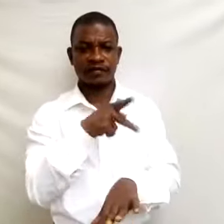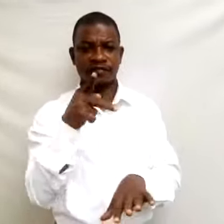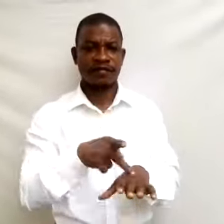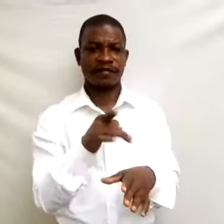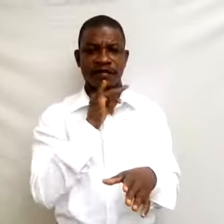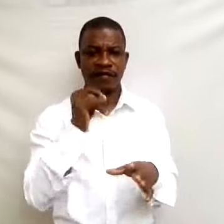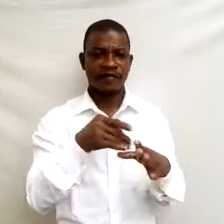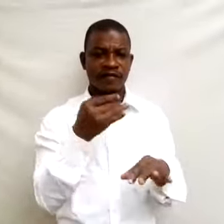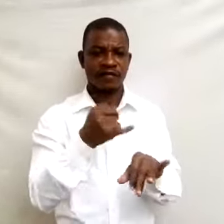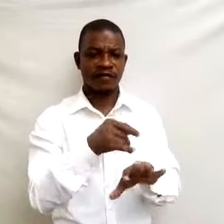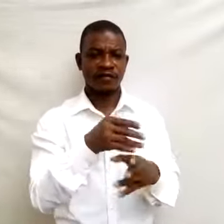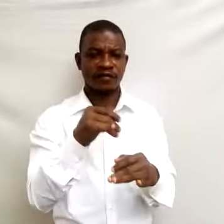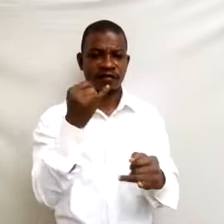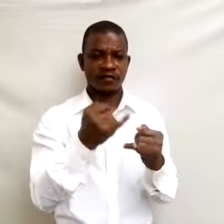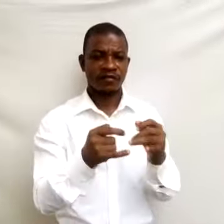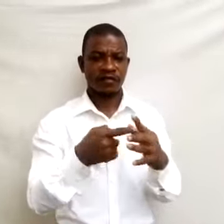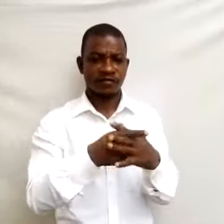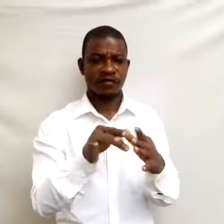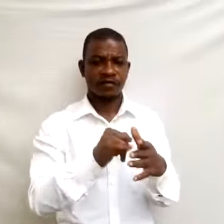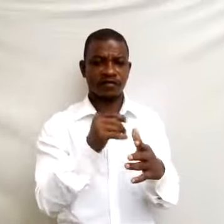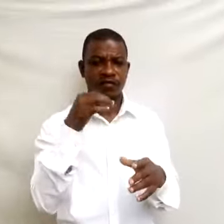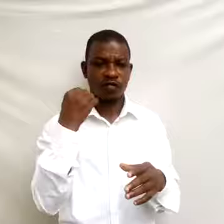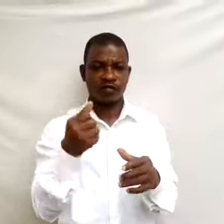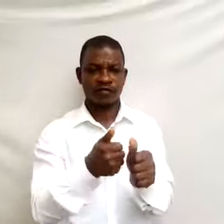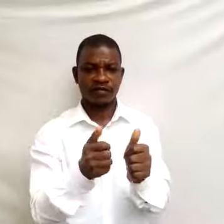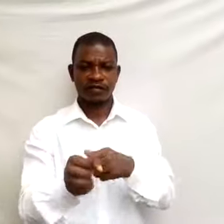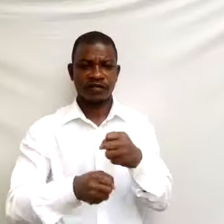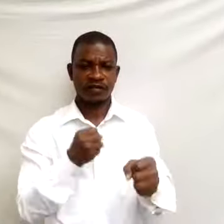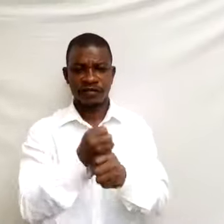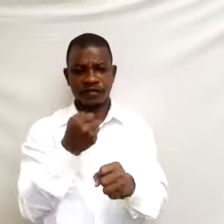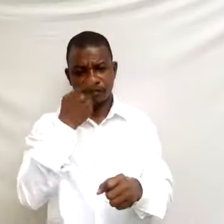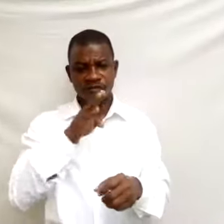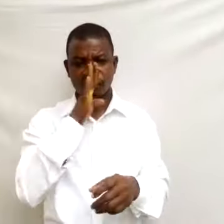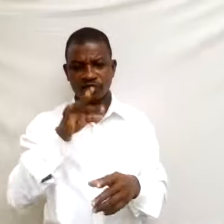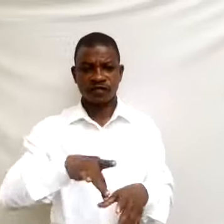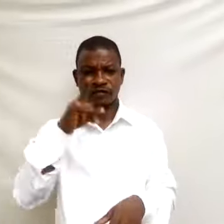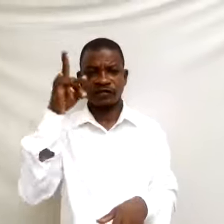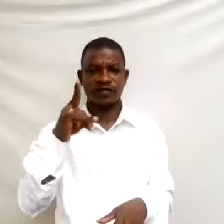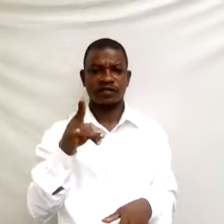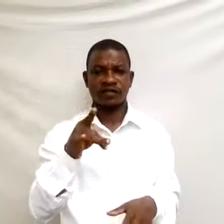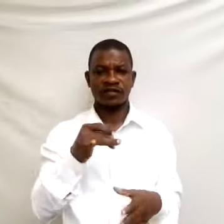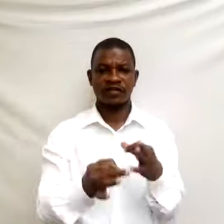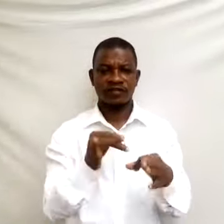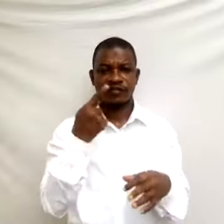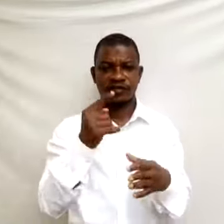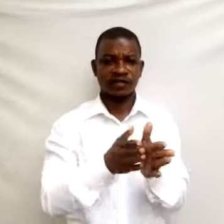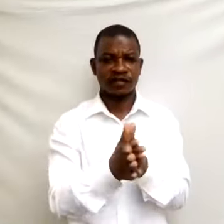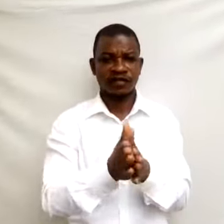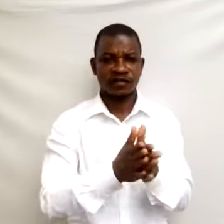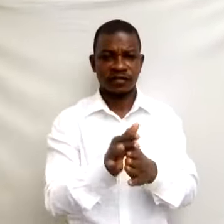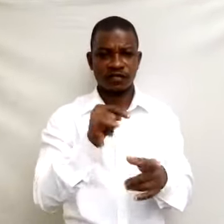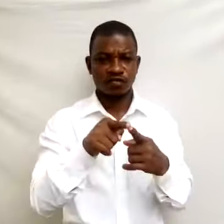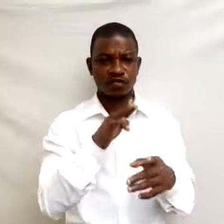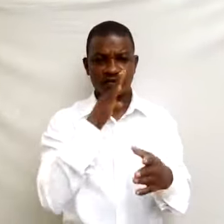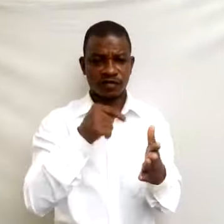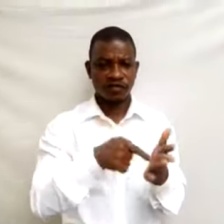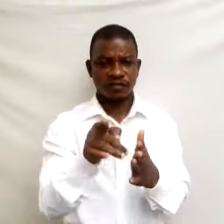the beginning of each year must be found. If the interest to be paid in the first